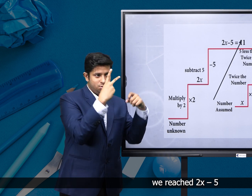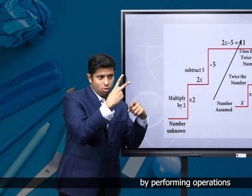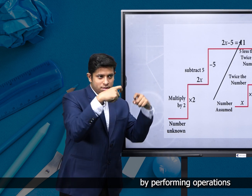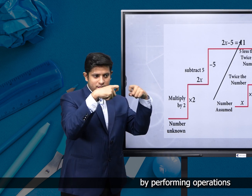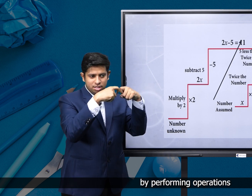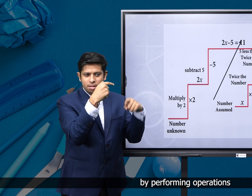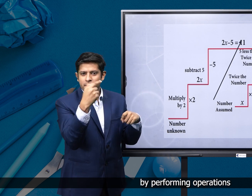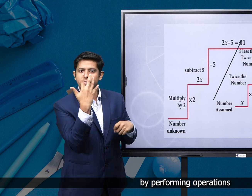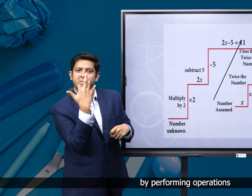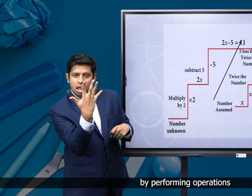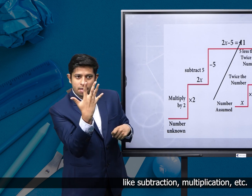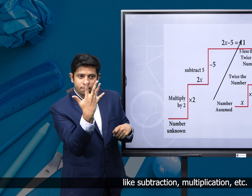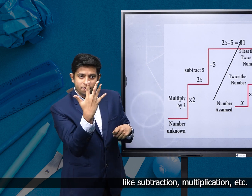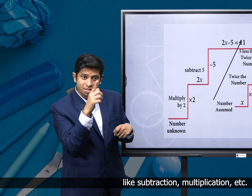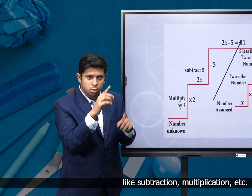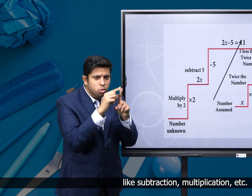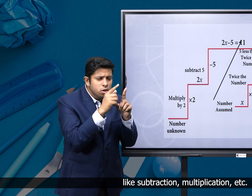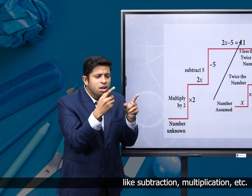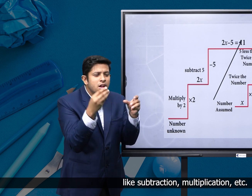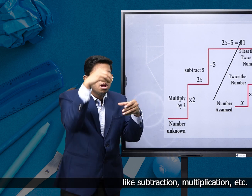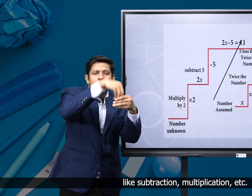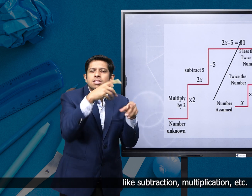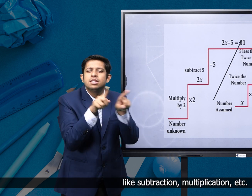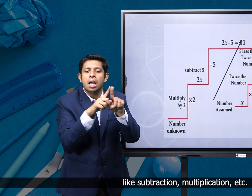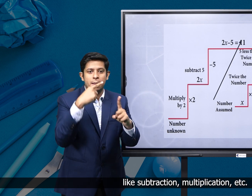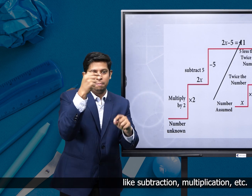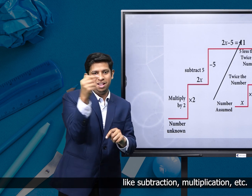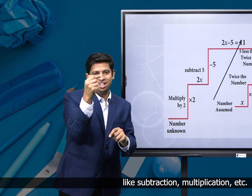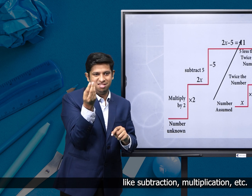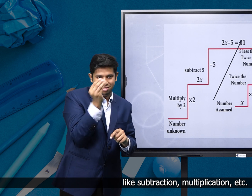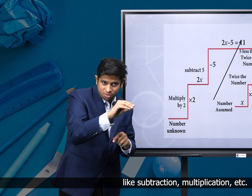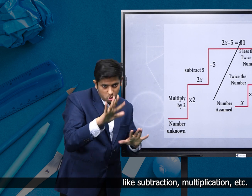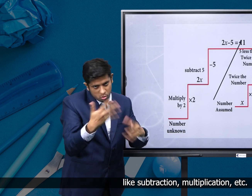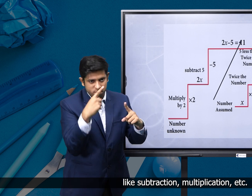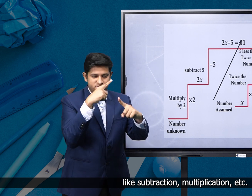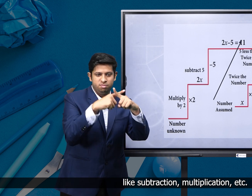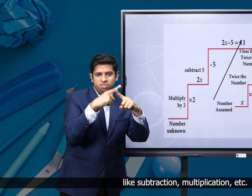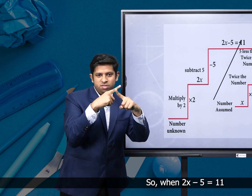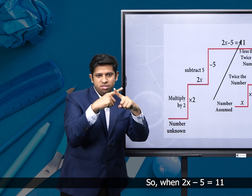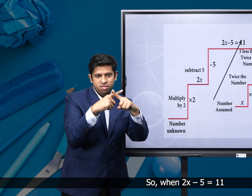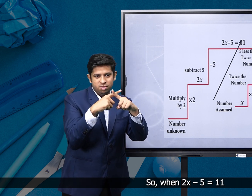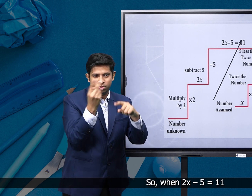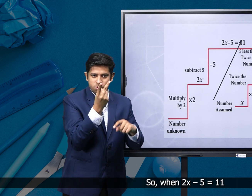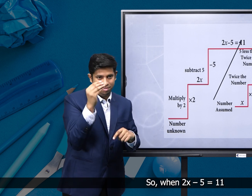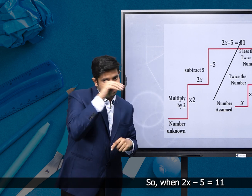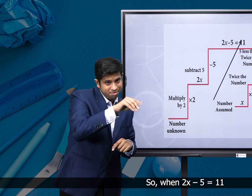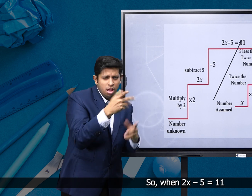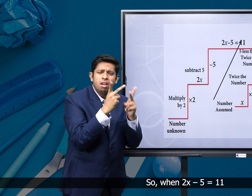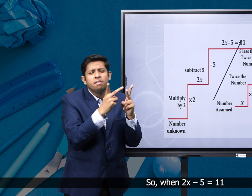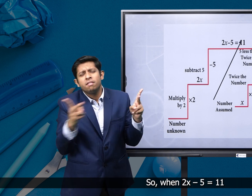by performing operations like subtraction, multiplication, etc. So when 2x minus 5 is equal to